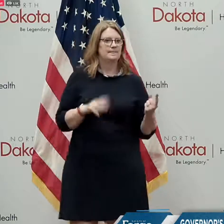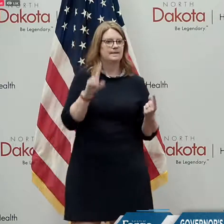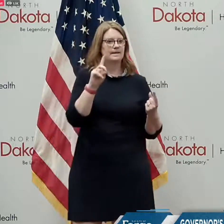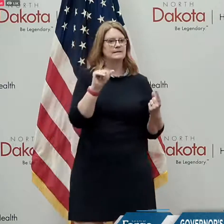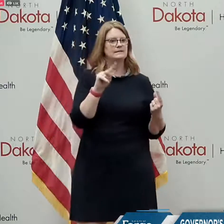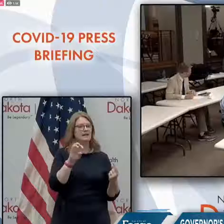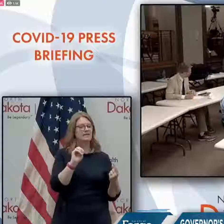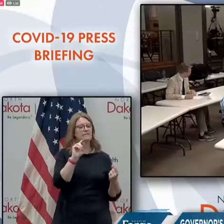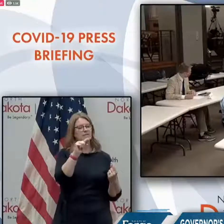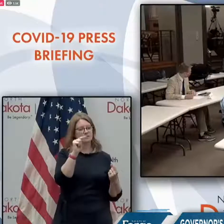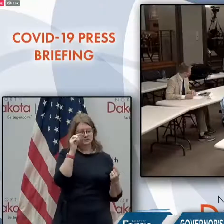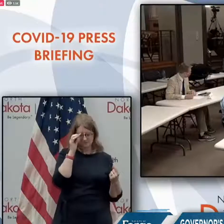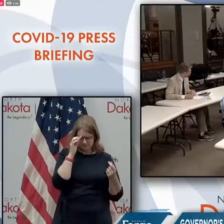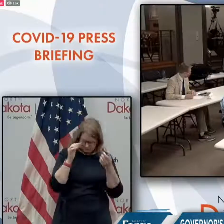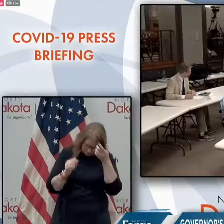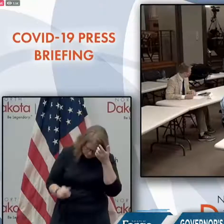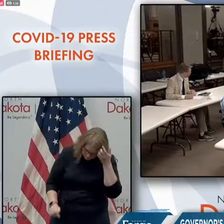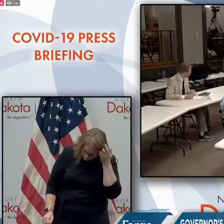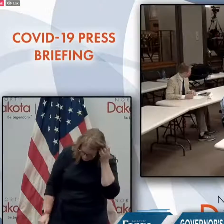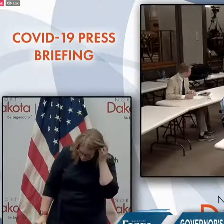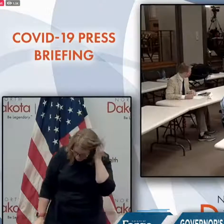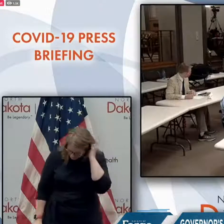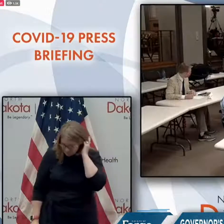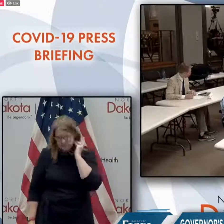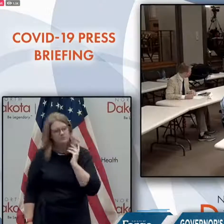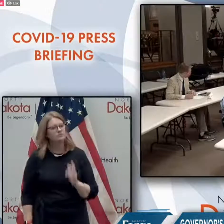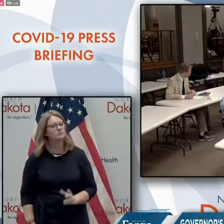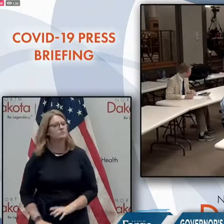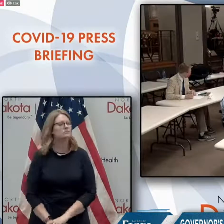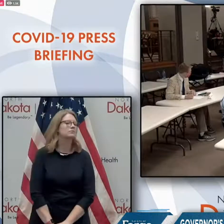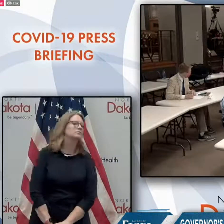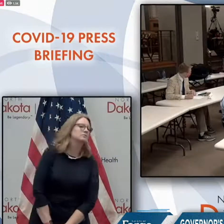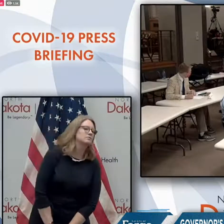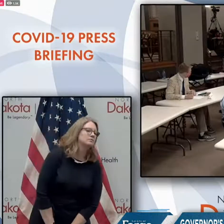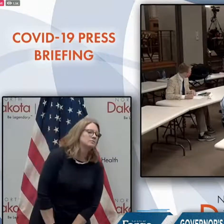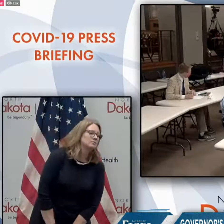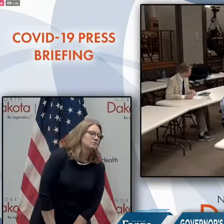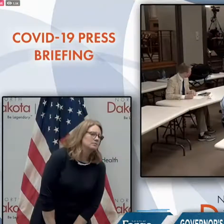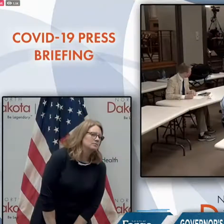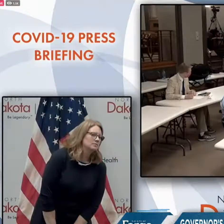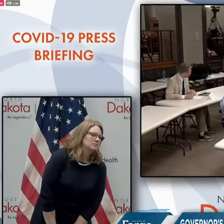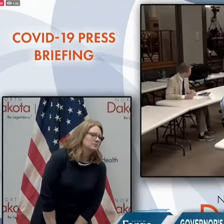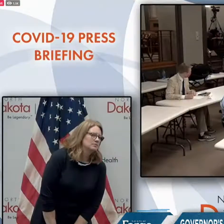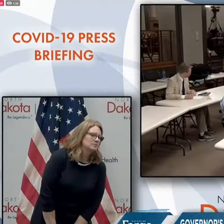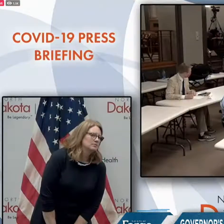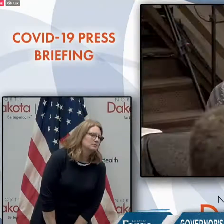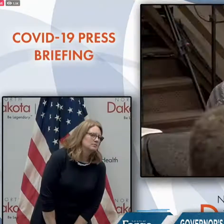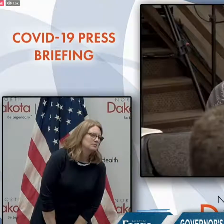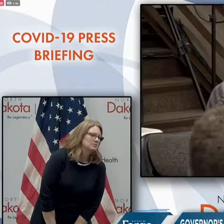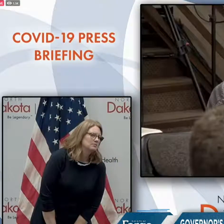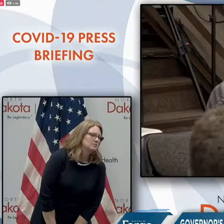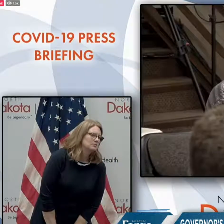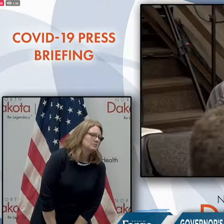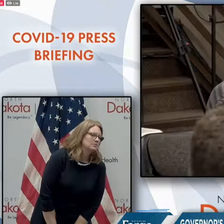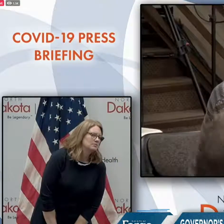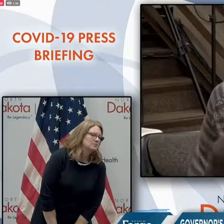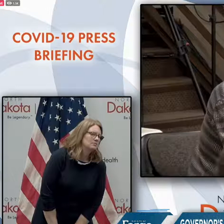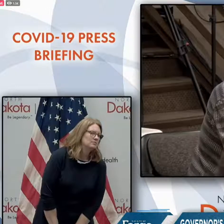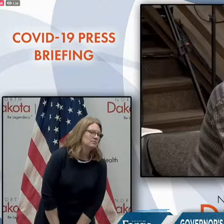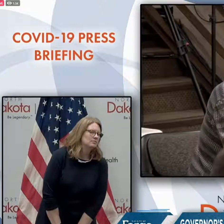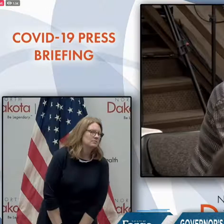Dave? Just to follow up on one more thing, you said that Dr. Stahl is leaving officially on